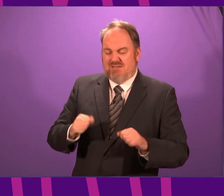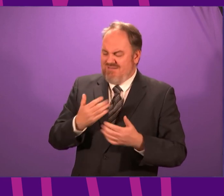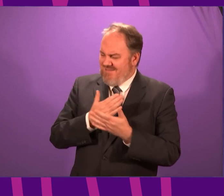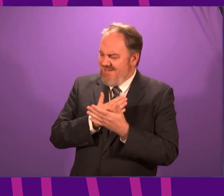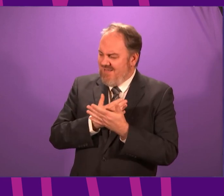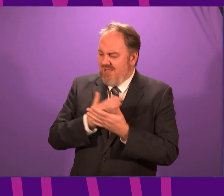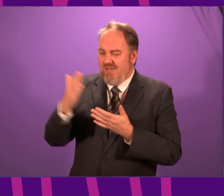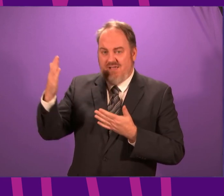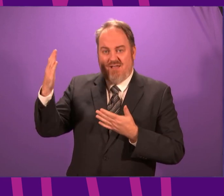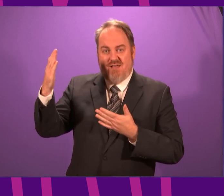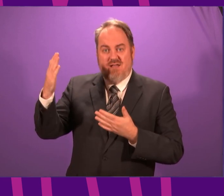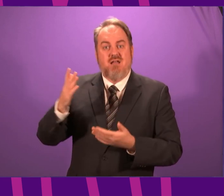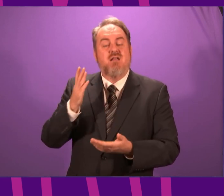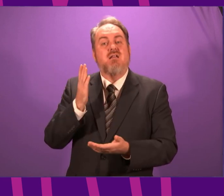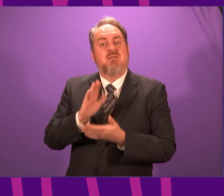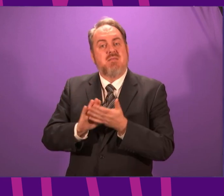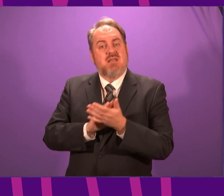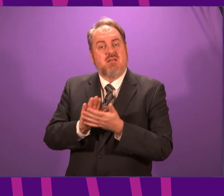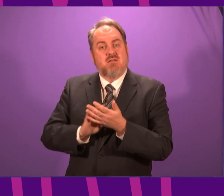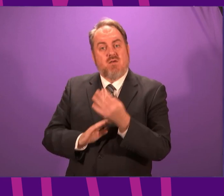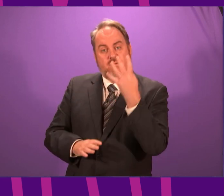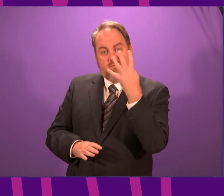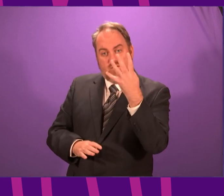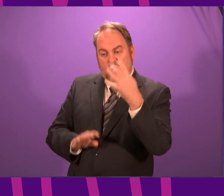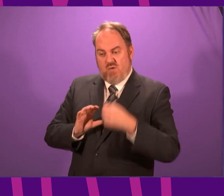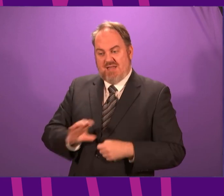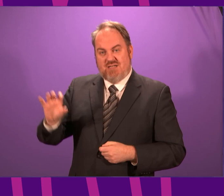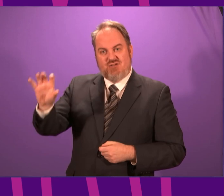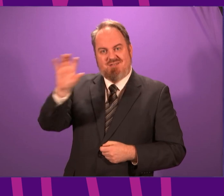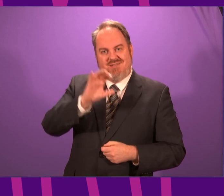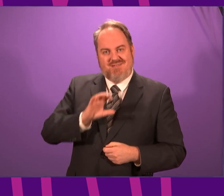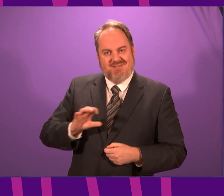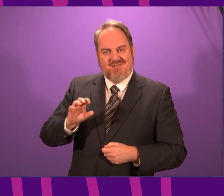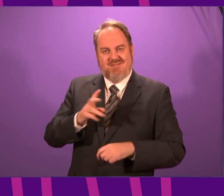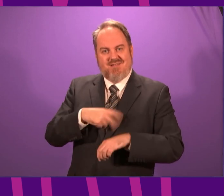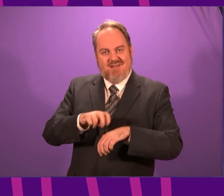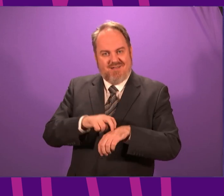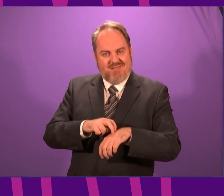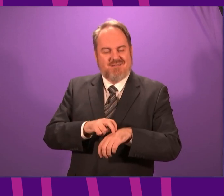it is clear from the outset that a four-nation process to deal with